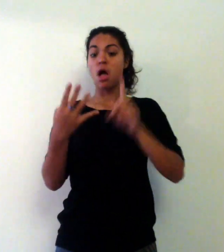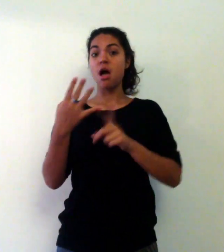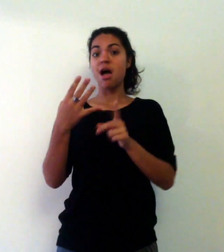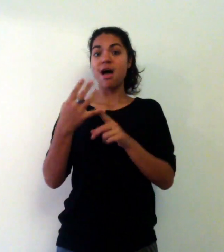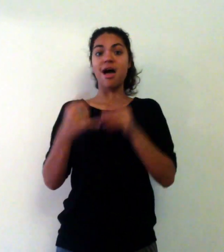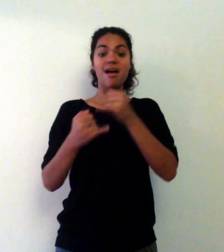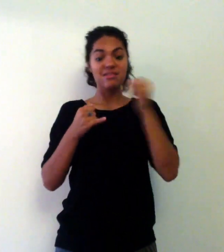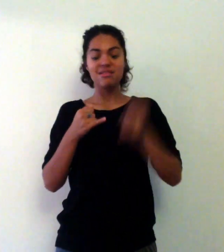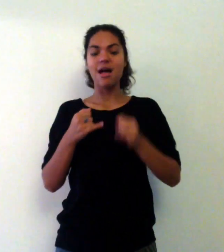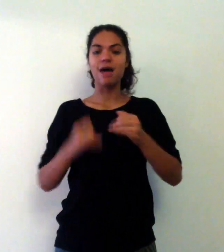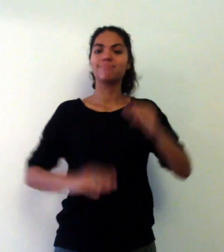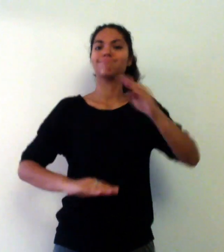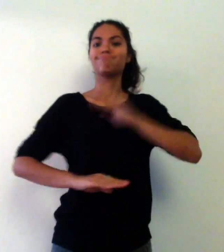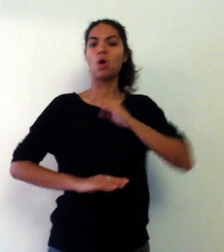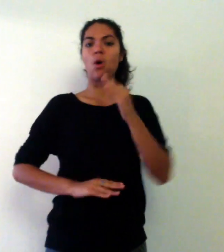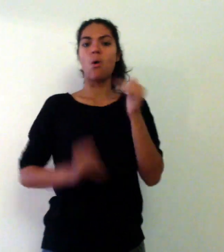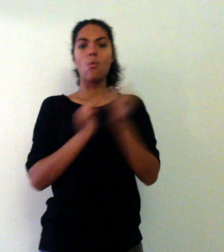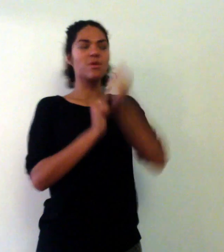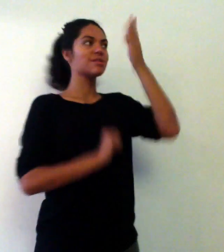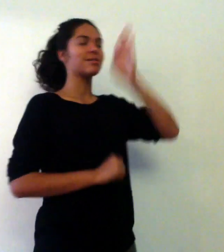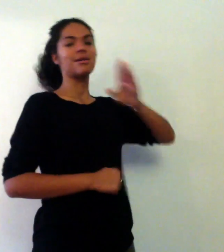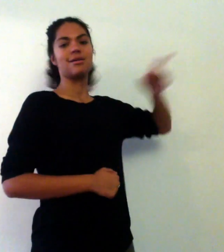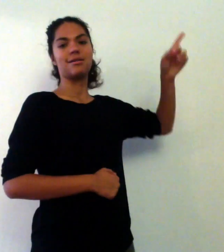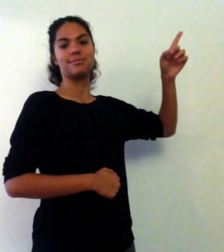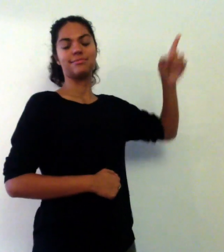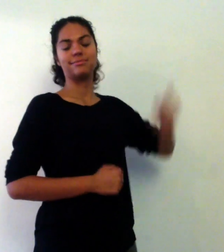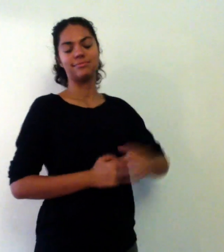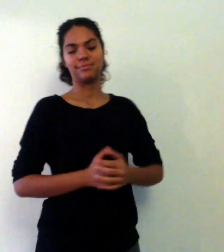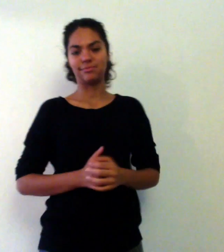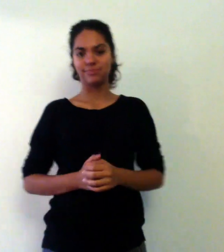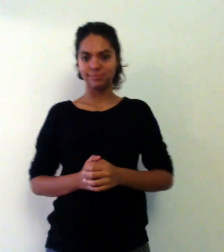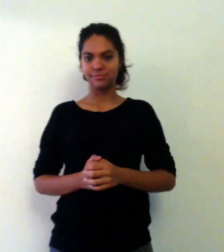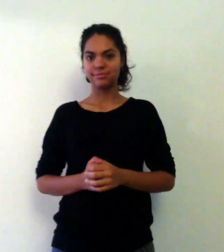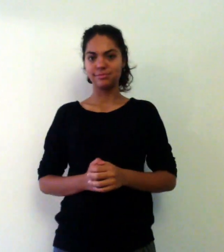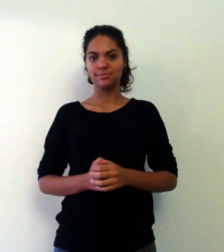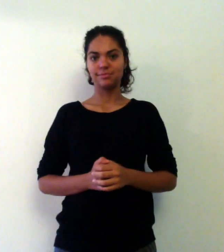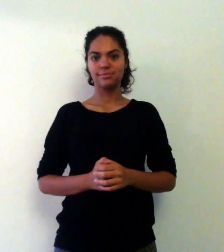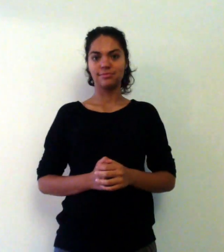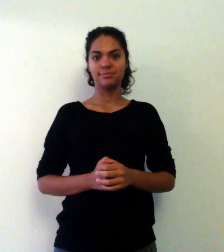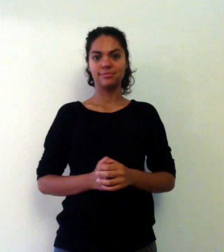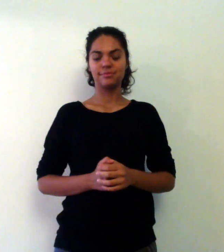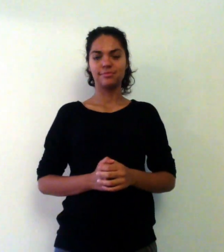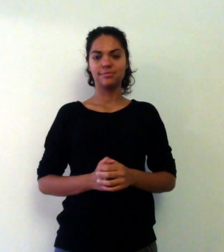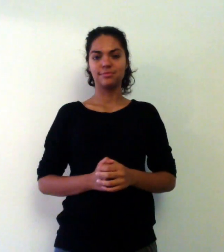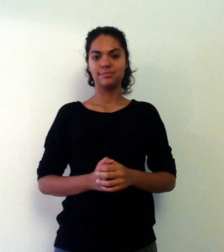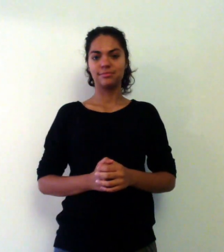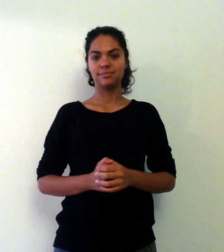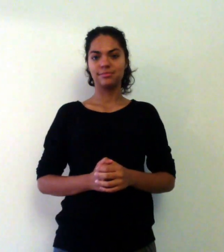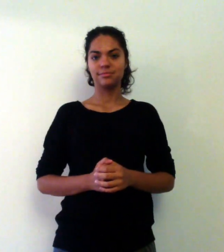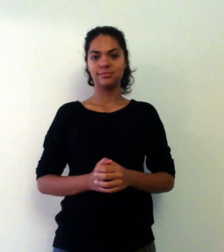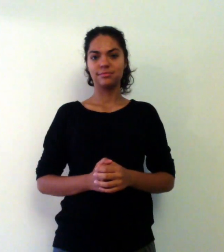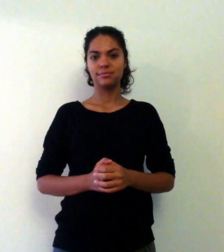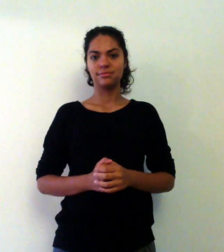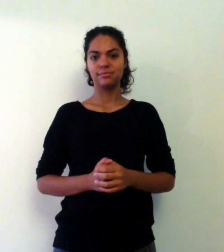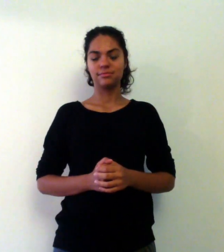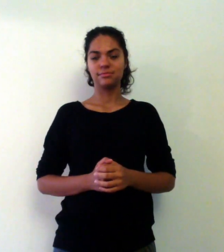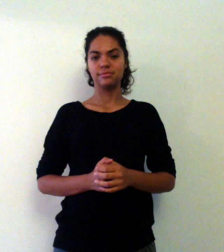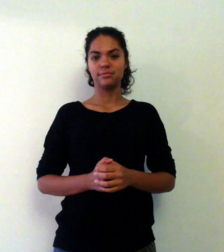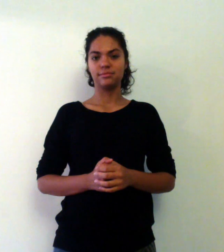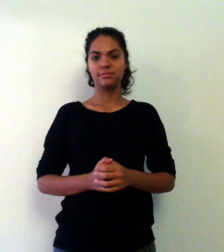love to appreciation love have been able to deal with the problem of loneliness. Ladies and gentlemen, if you have not learned what it is